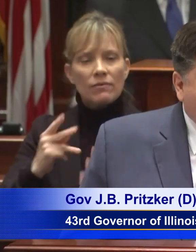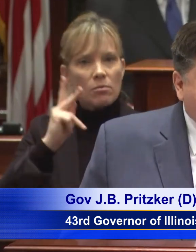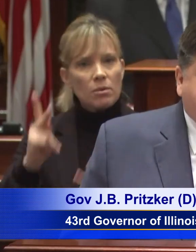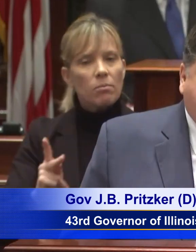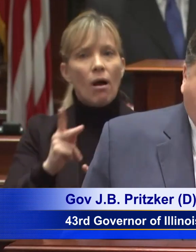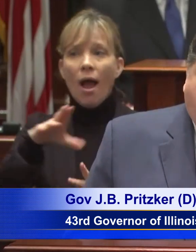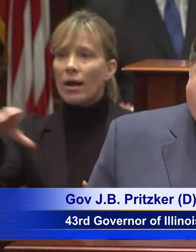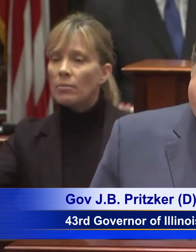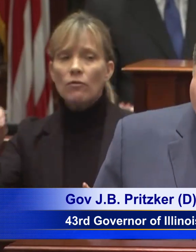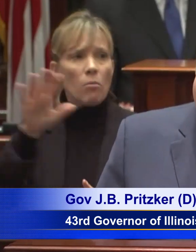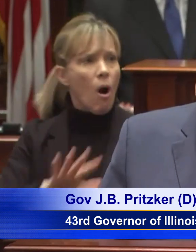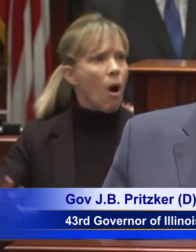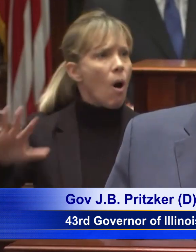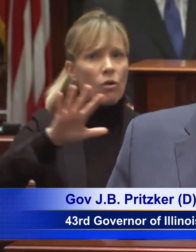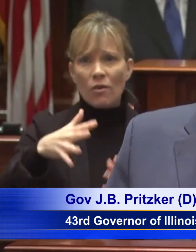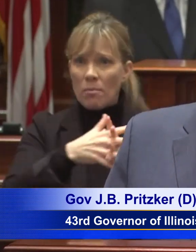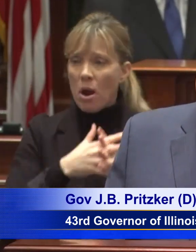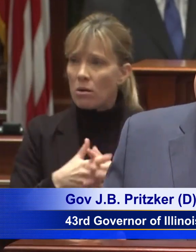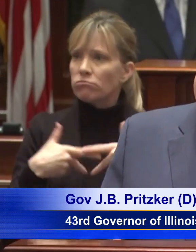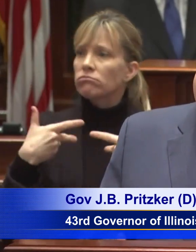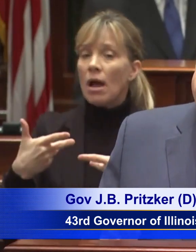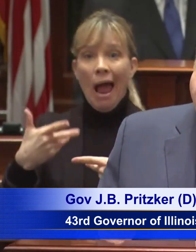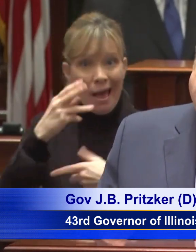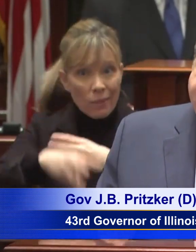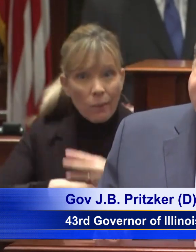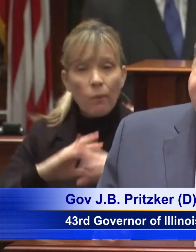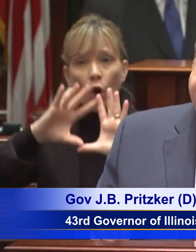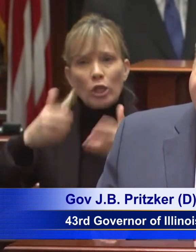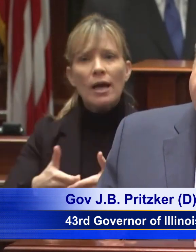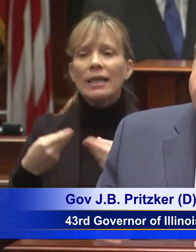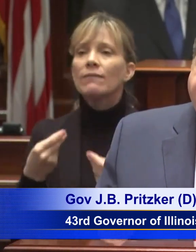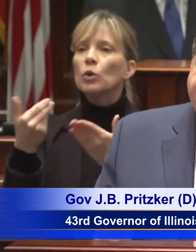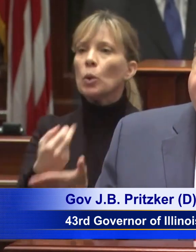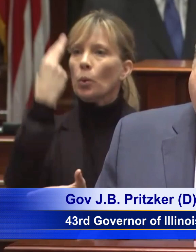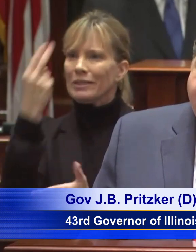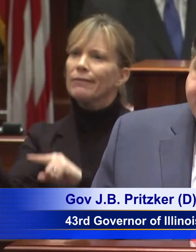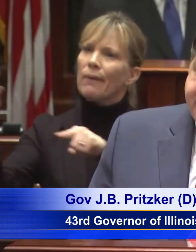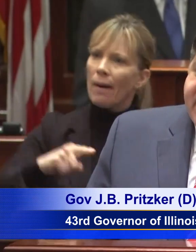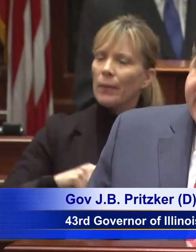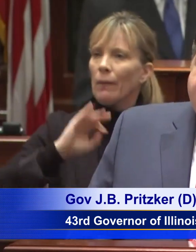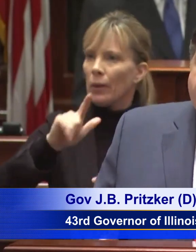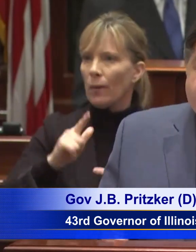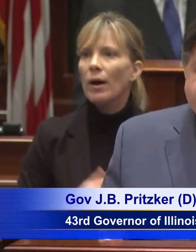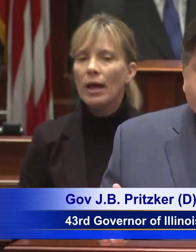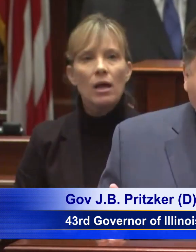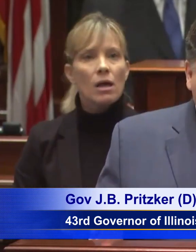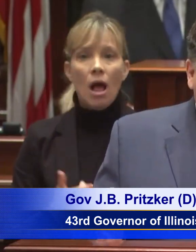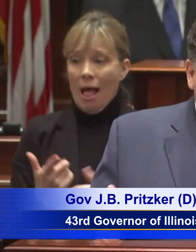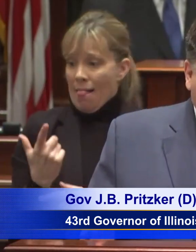and companies from all over America and the world new reasons to choose Illinois.